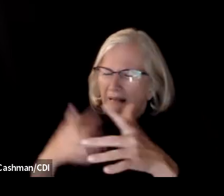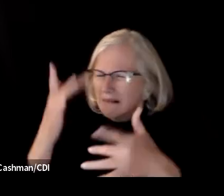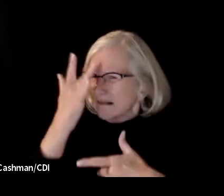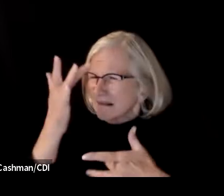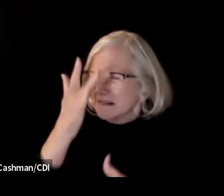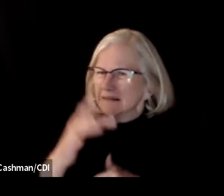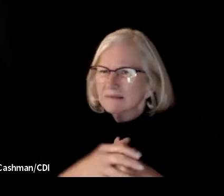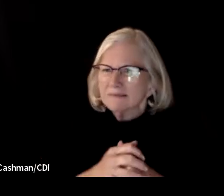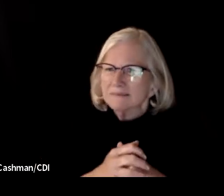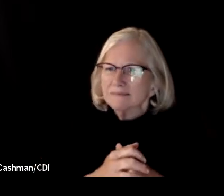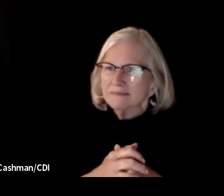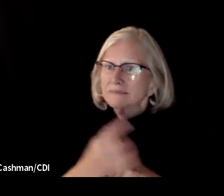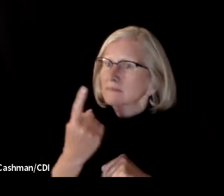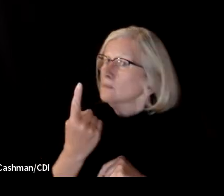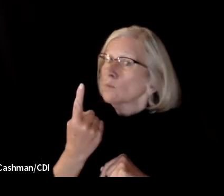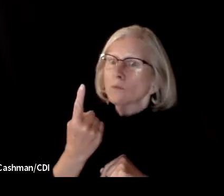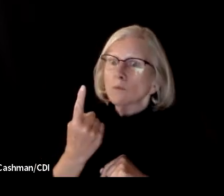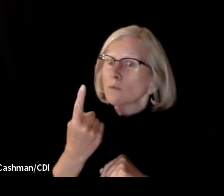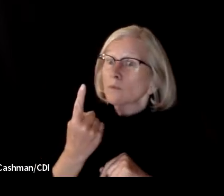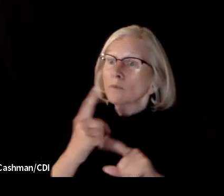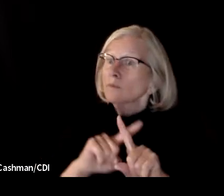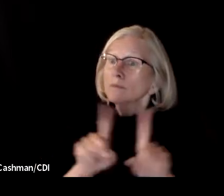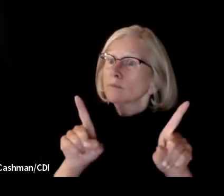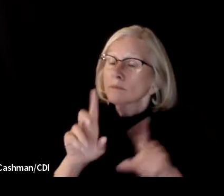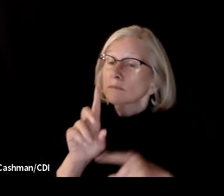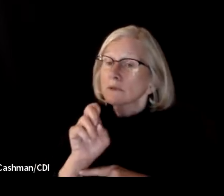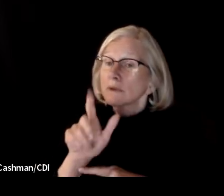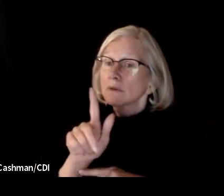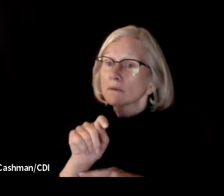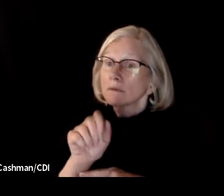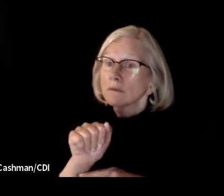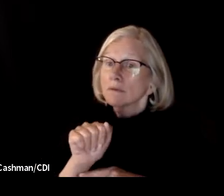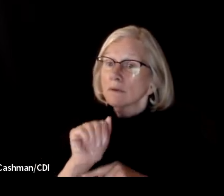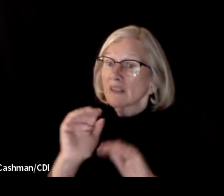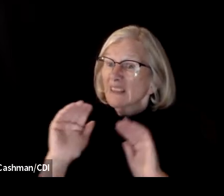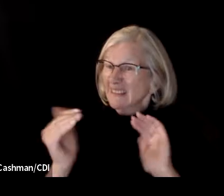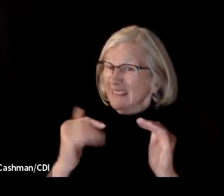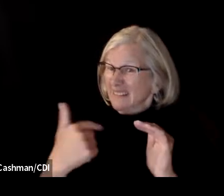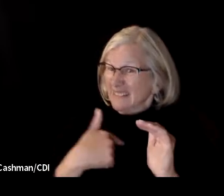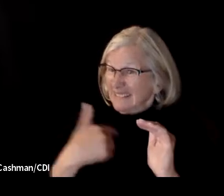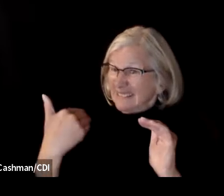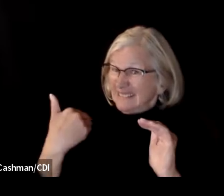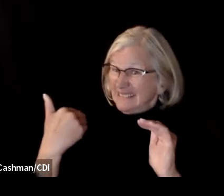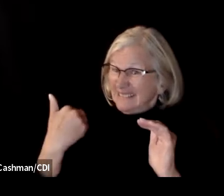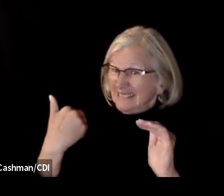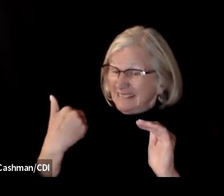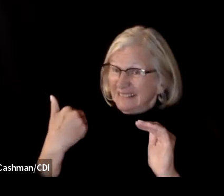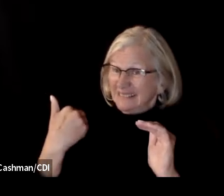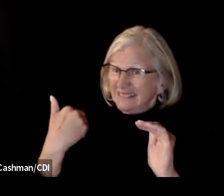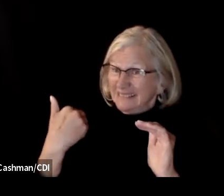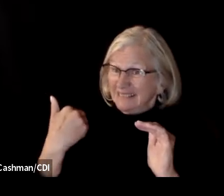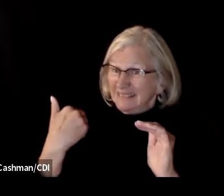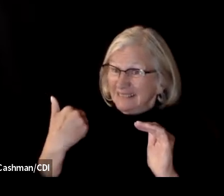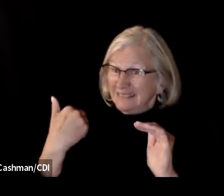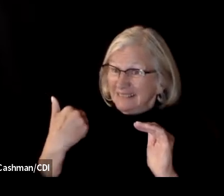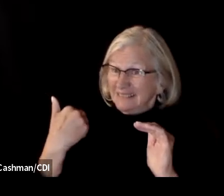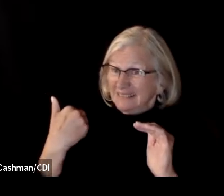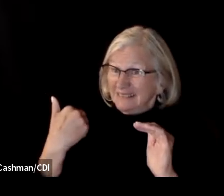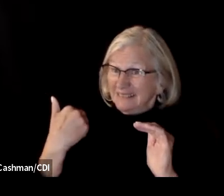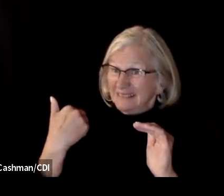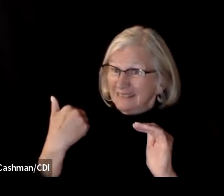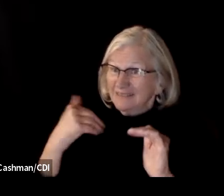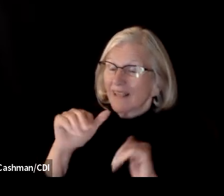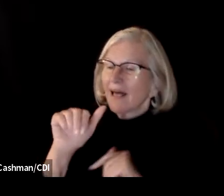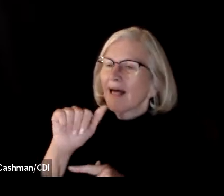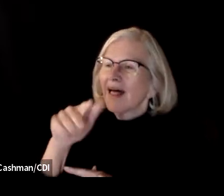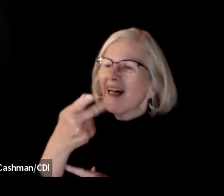strain that is in contrast to the wild virus or the original virus, as well as Alpha or B117 that